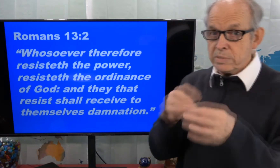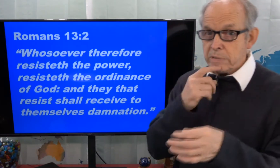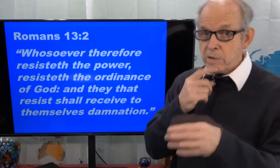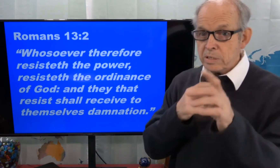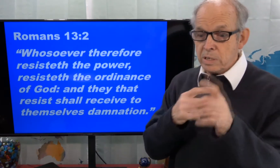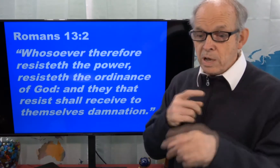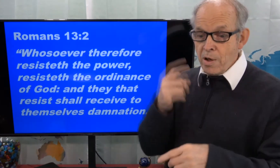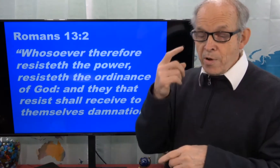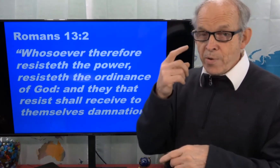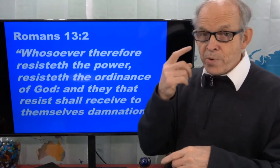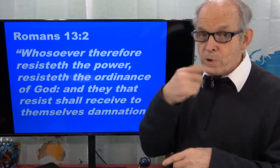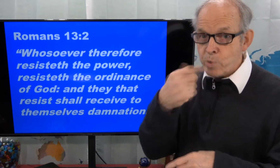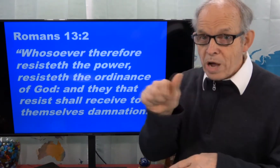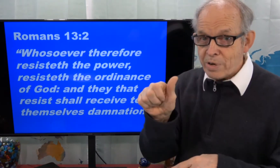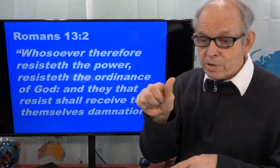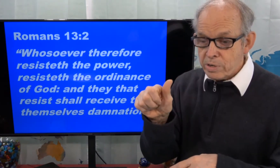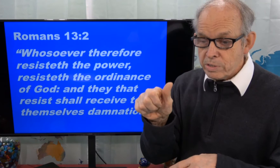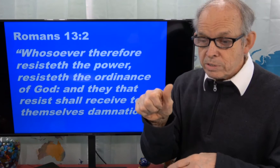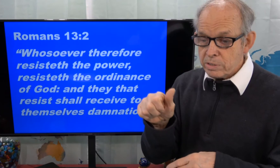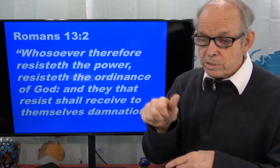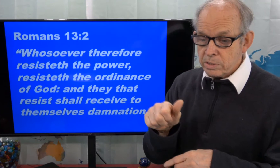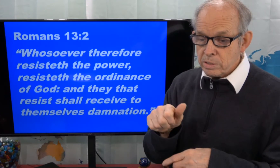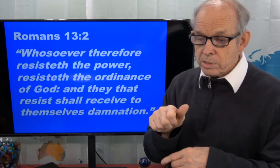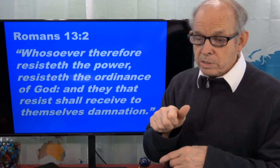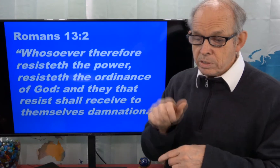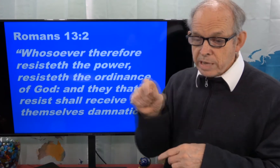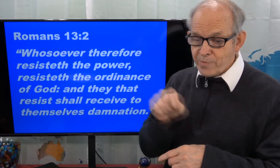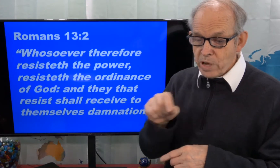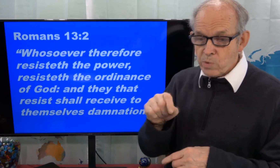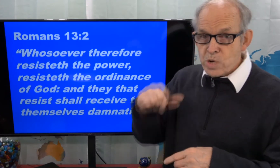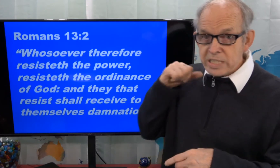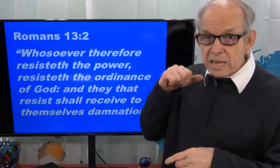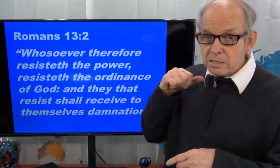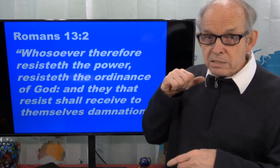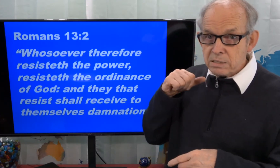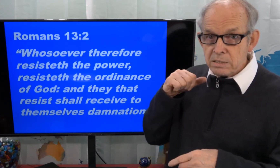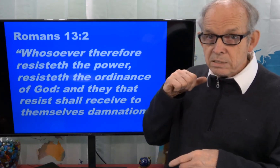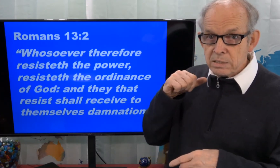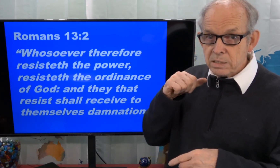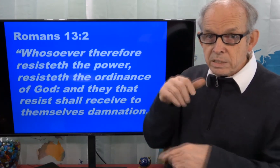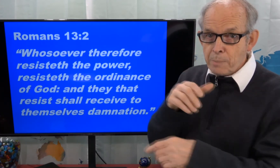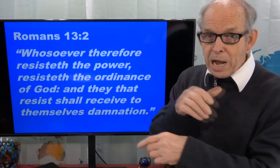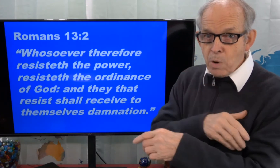See, whosoever they fear will set the power.